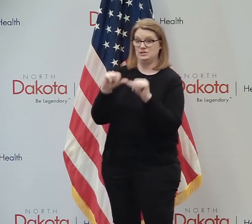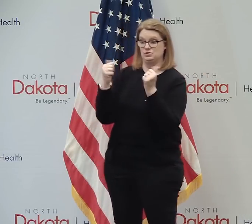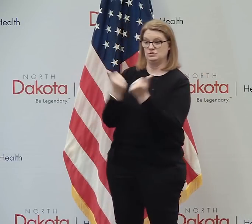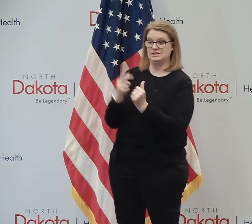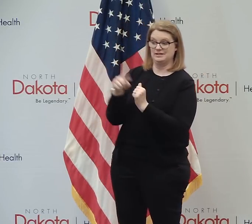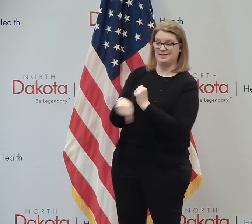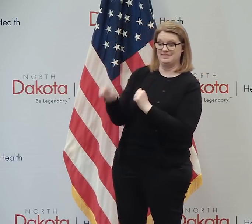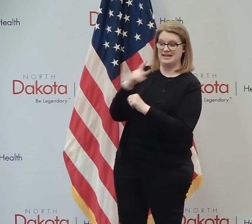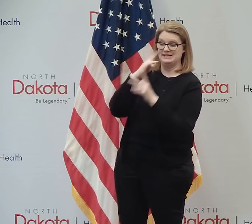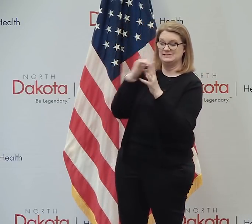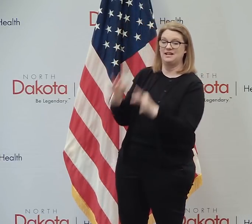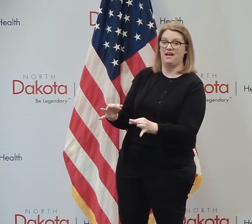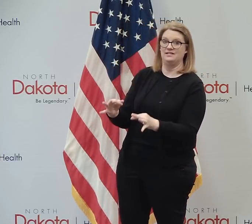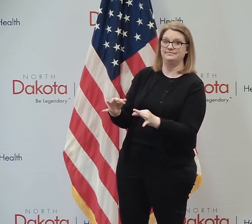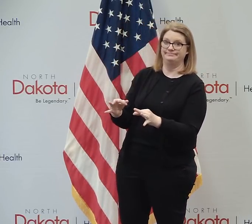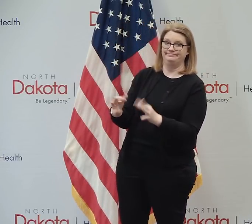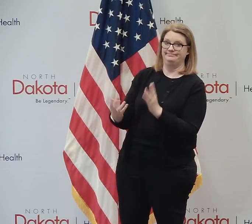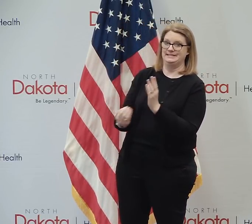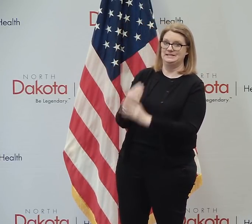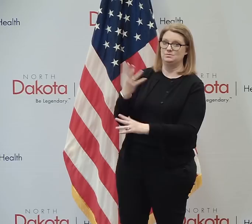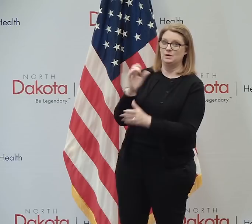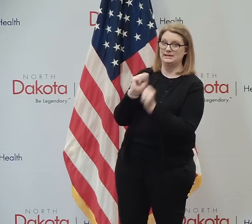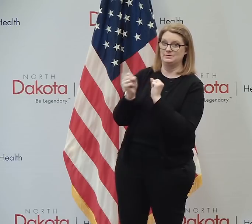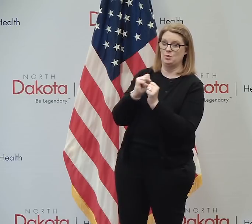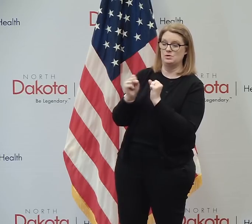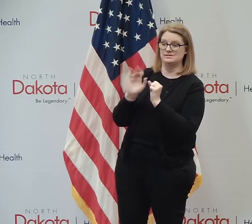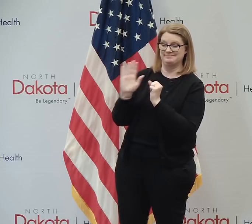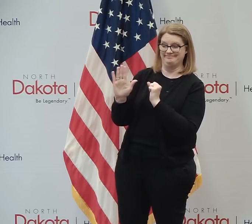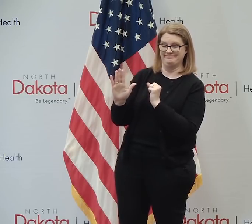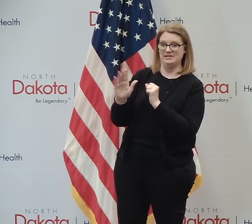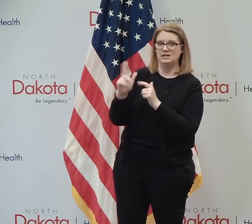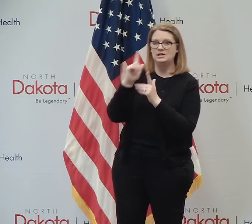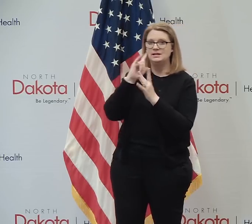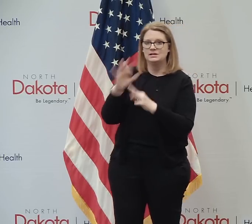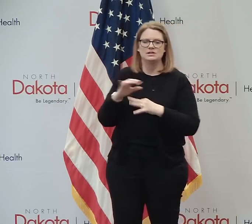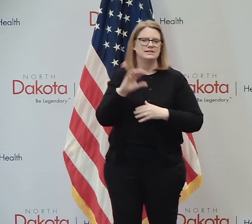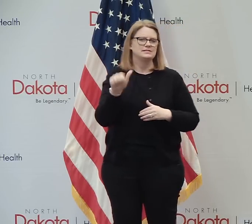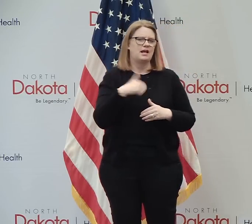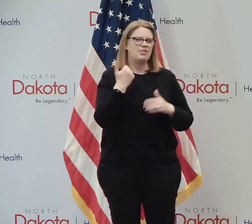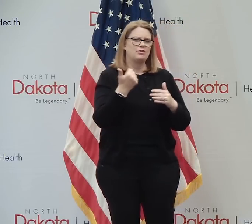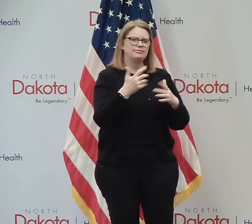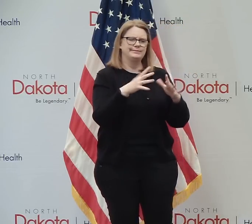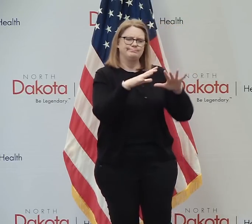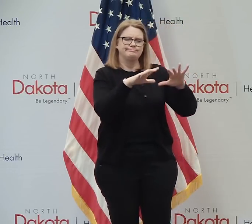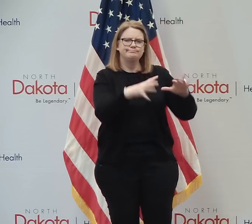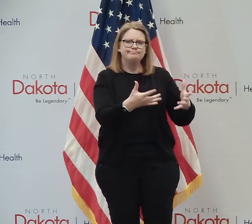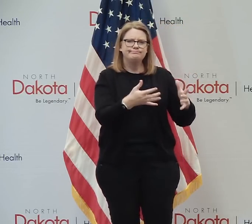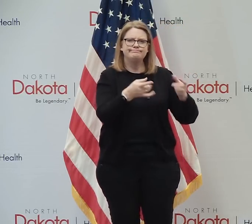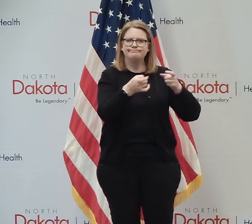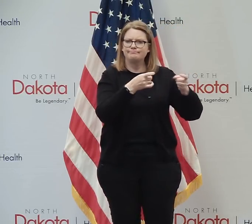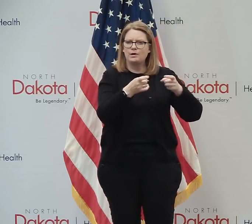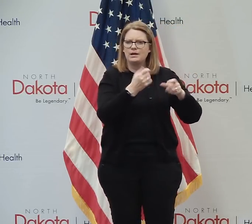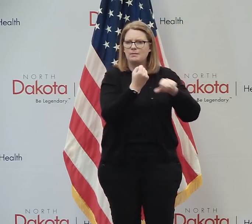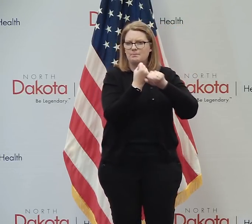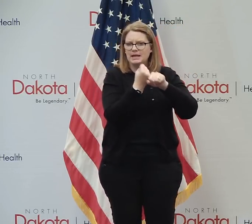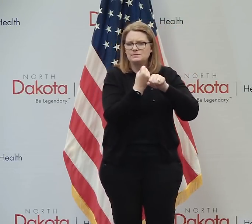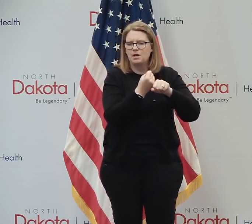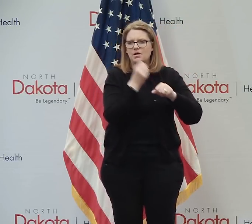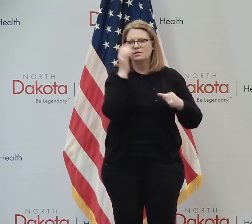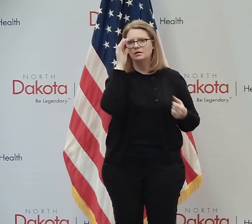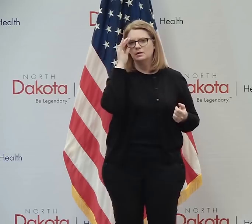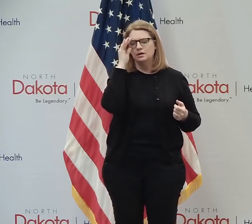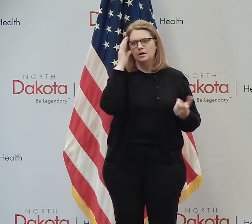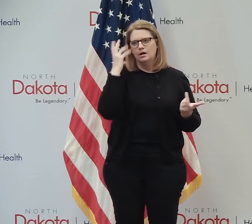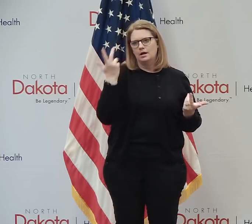made the decision about spring sports. I know there's a lot of different governing leagues for baseball, et